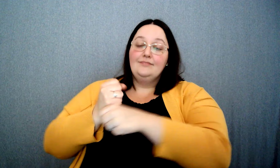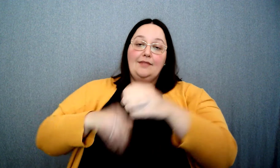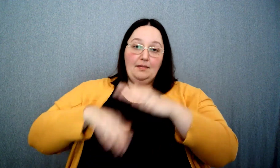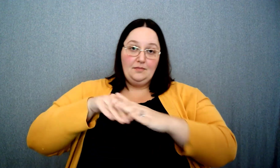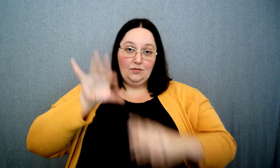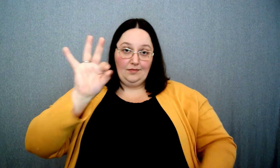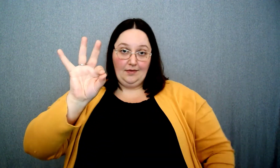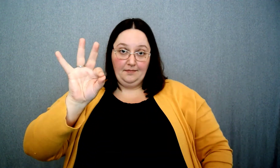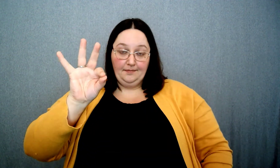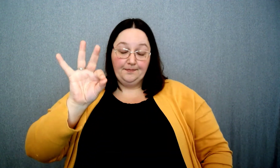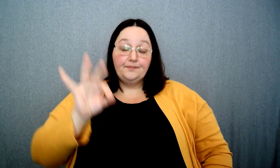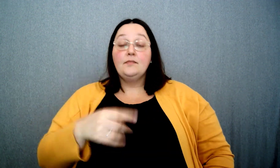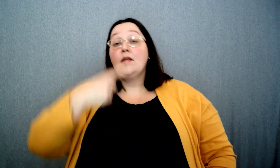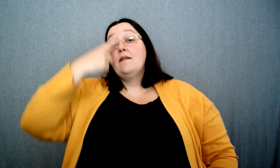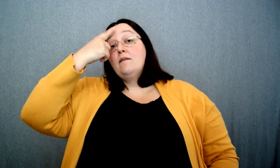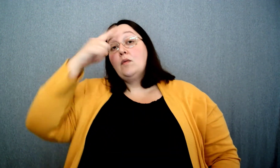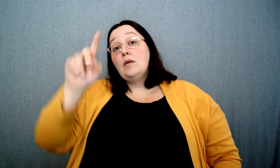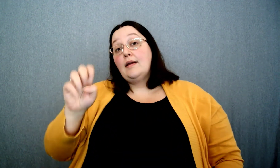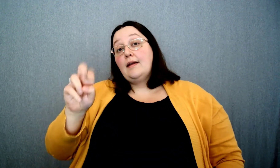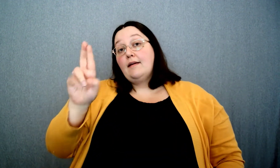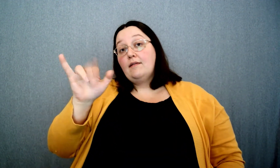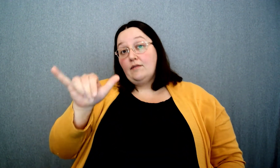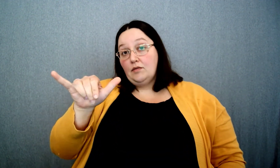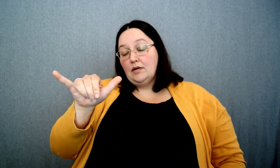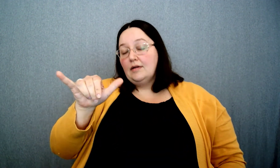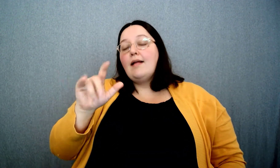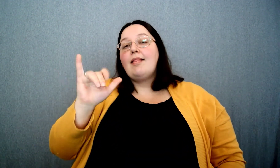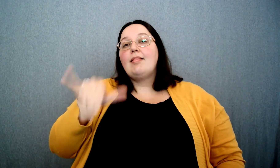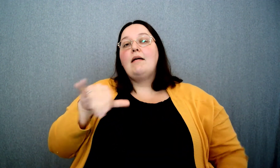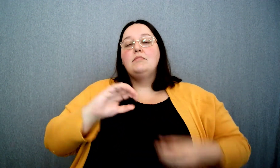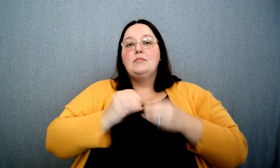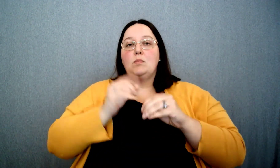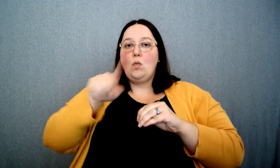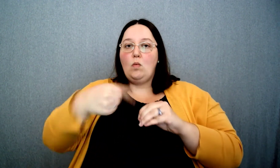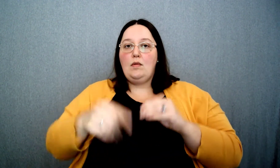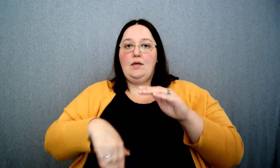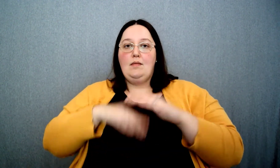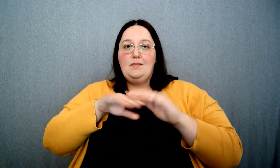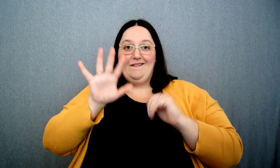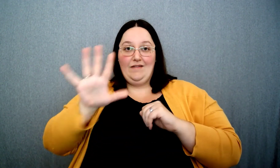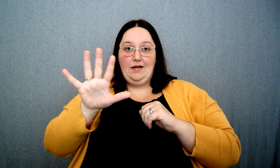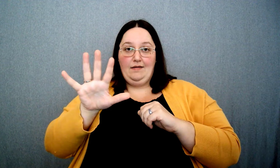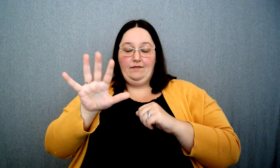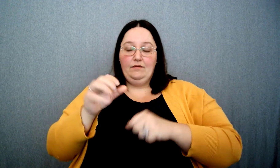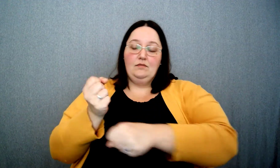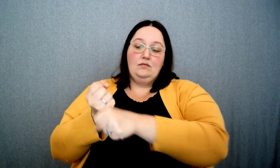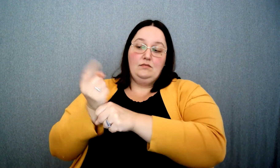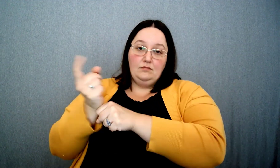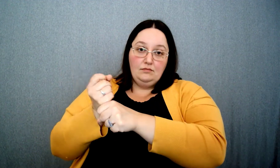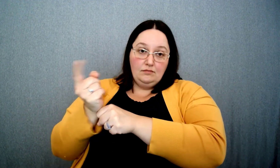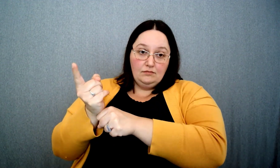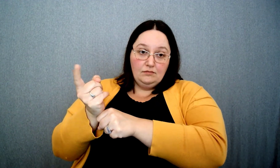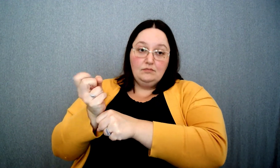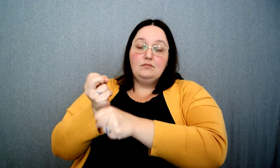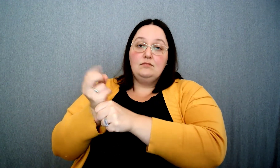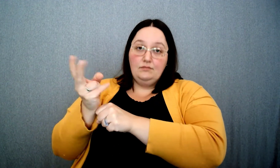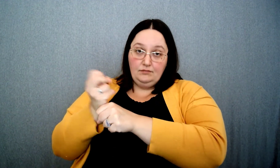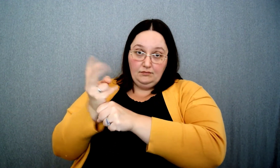This goes up to the number 9. However, for every year, this only goes up to 5.